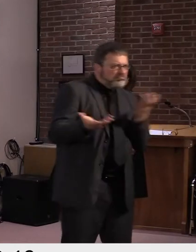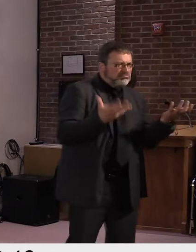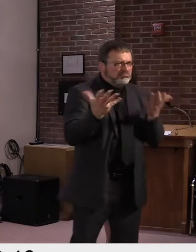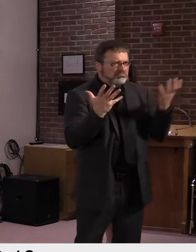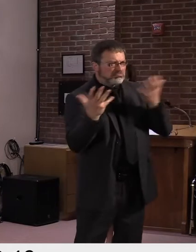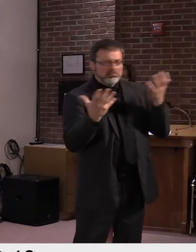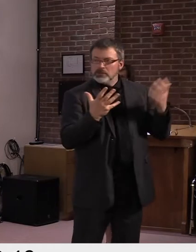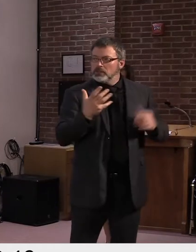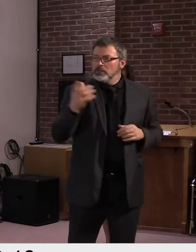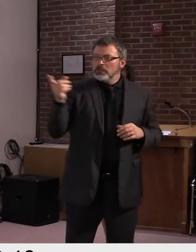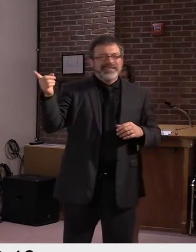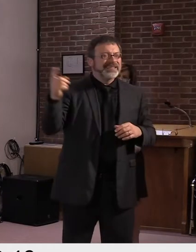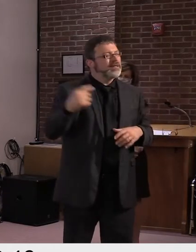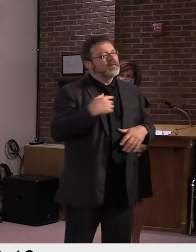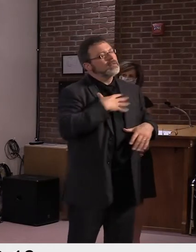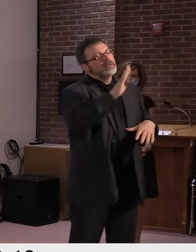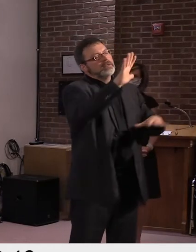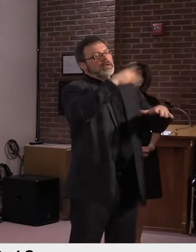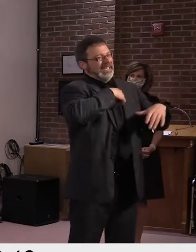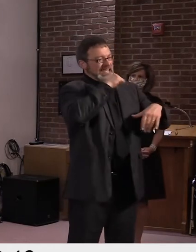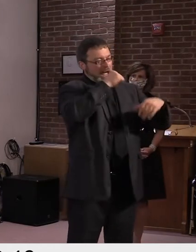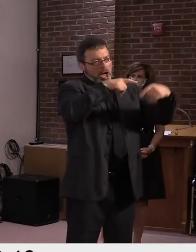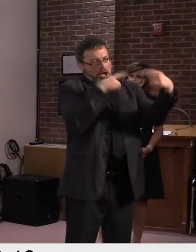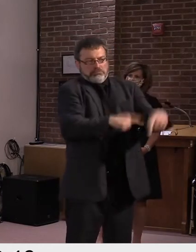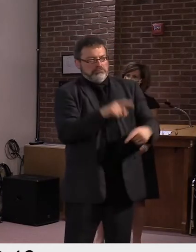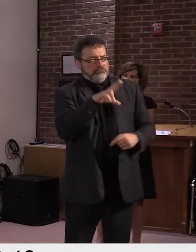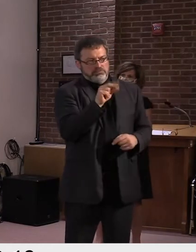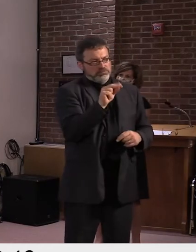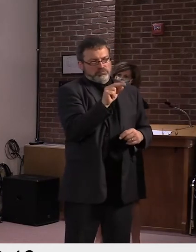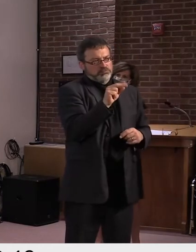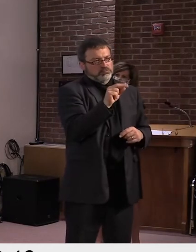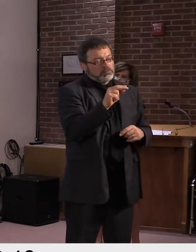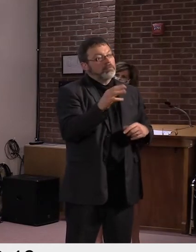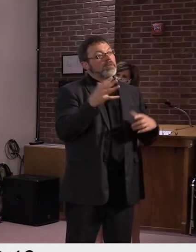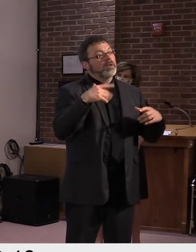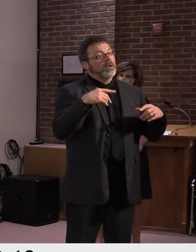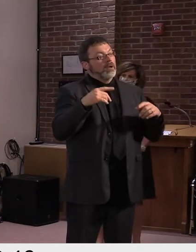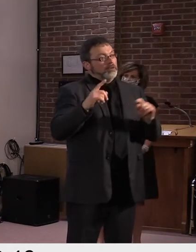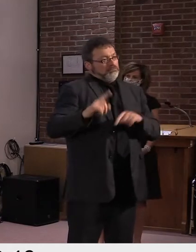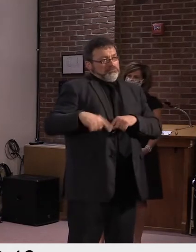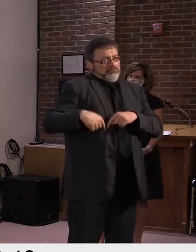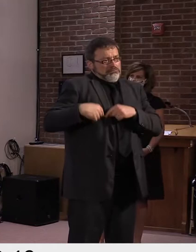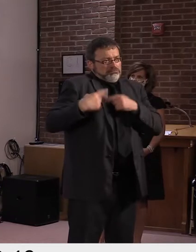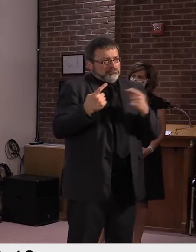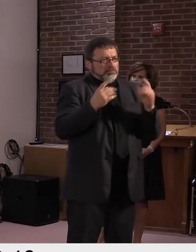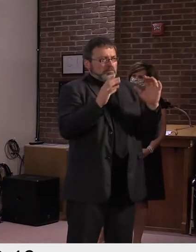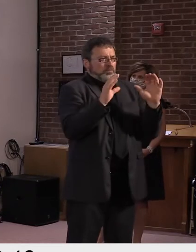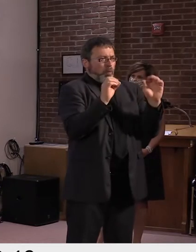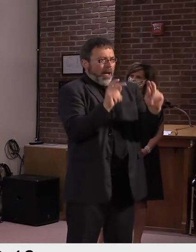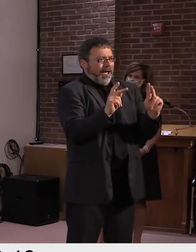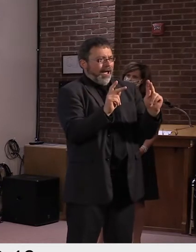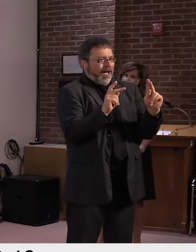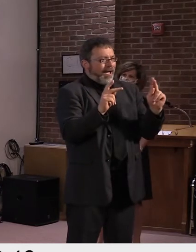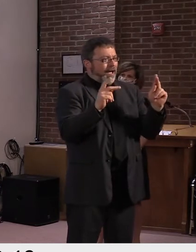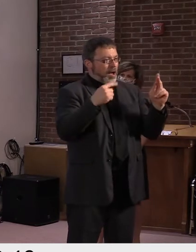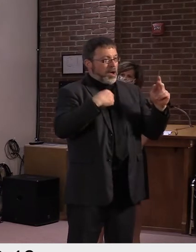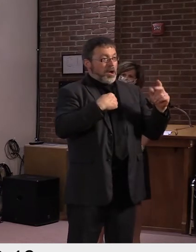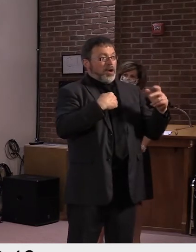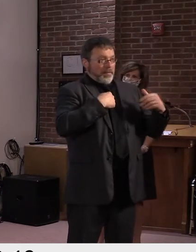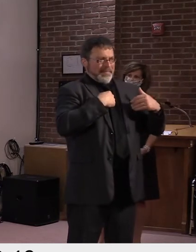many. Now it's become more national than anything else. I continue to worry about enforcement of the